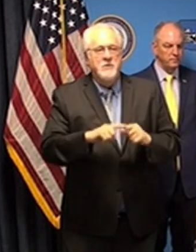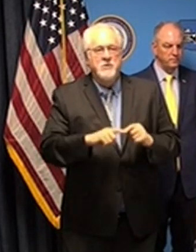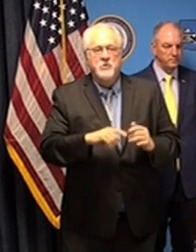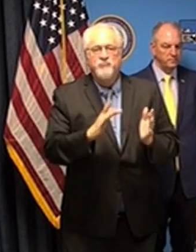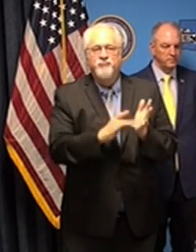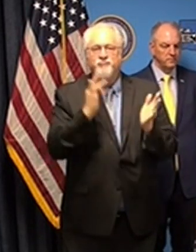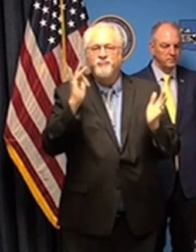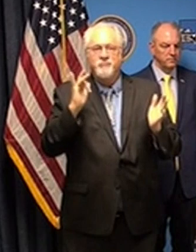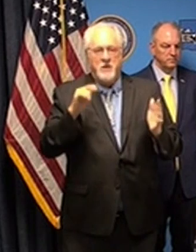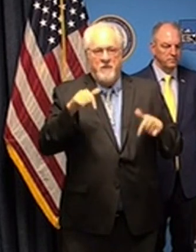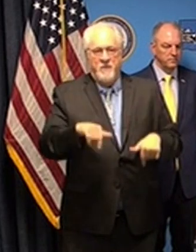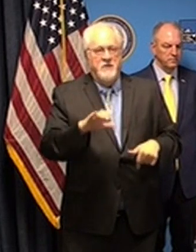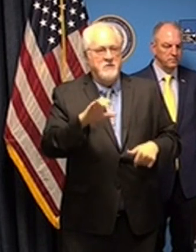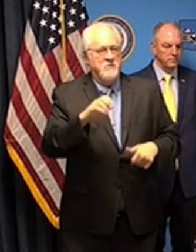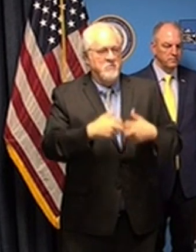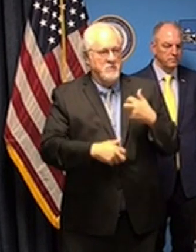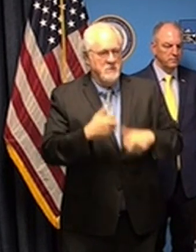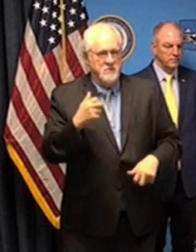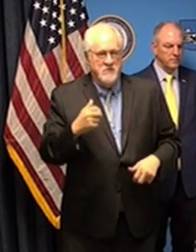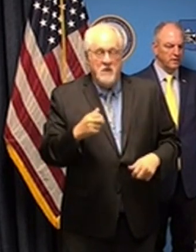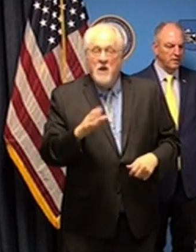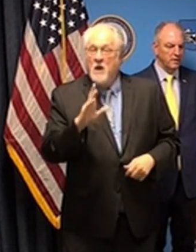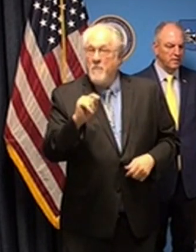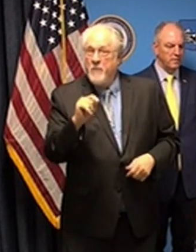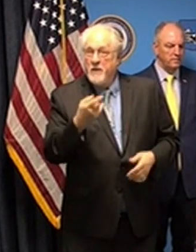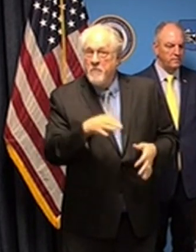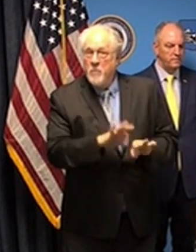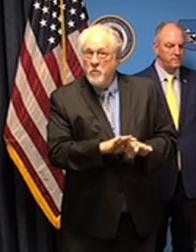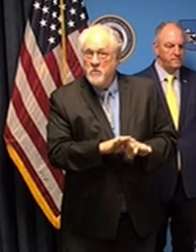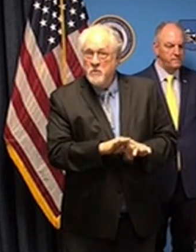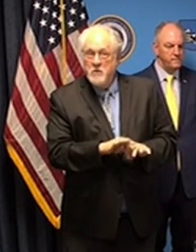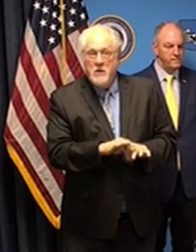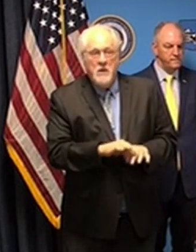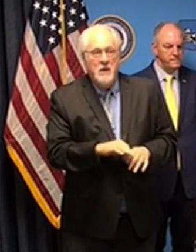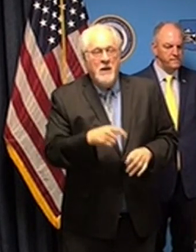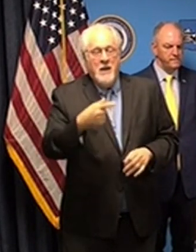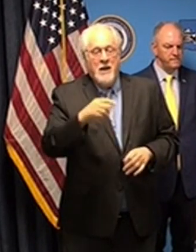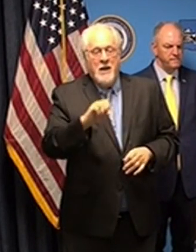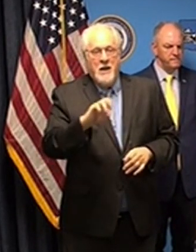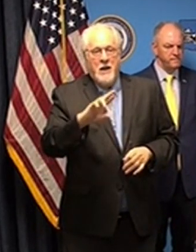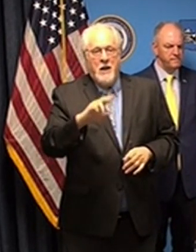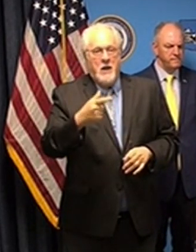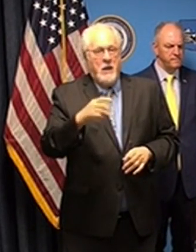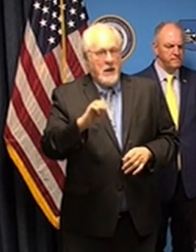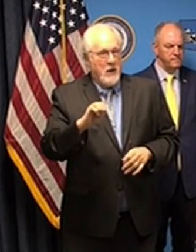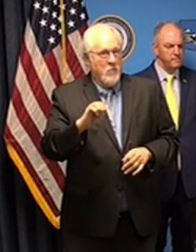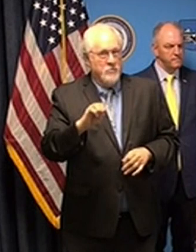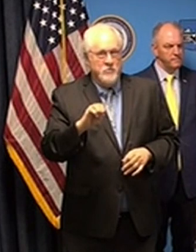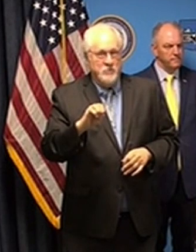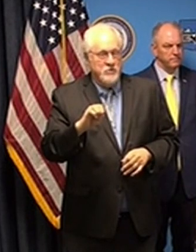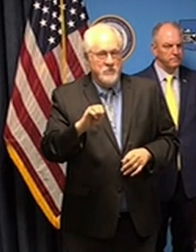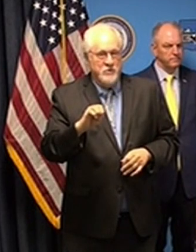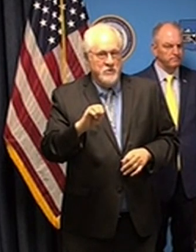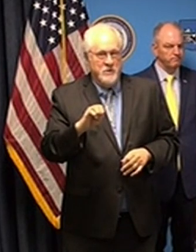to take advantage of this crisis. However, it's important to note that gouging is not attributable